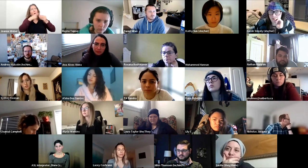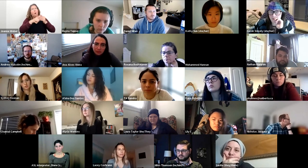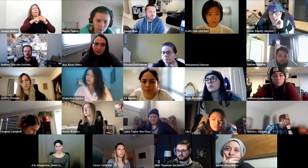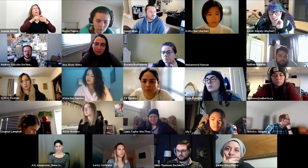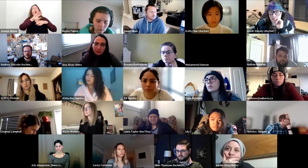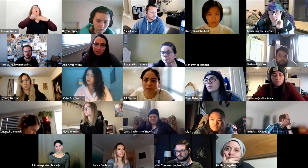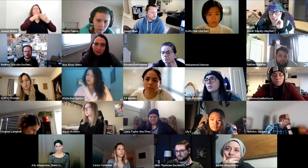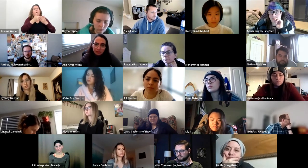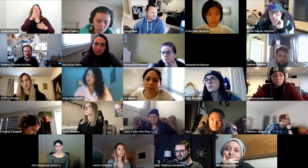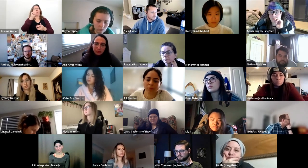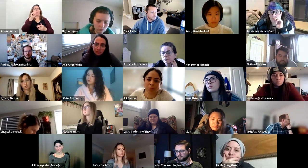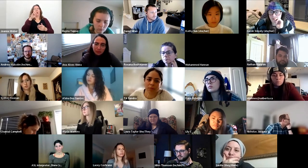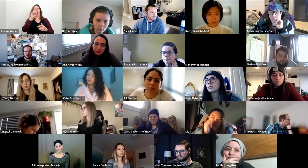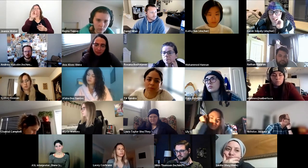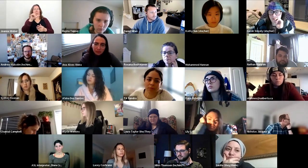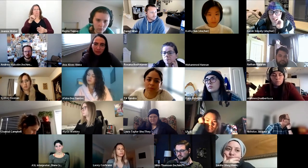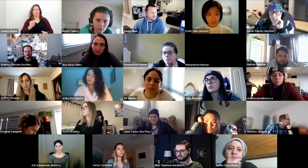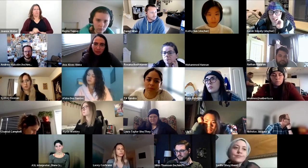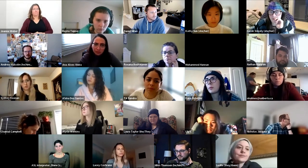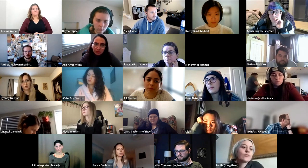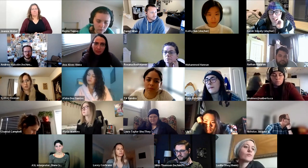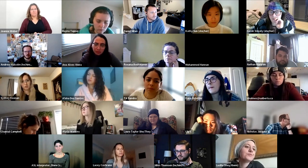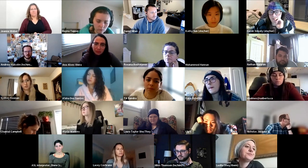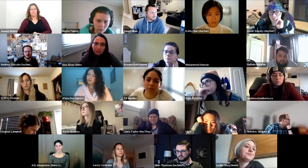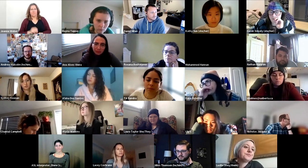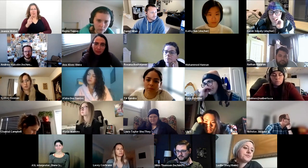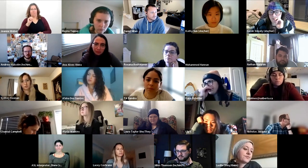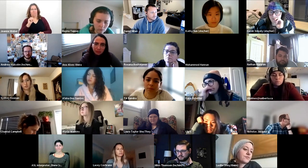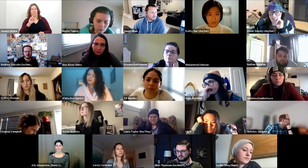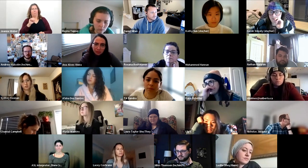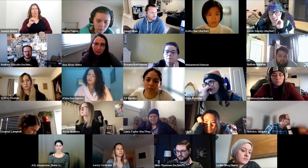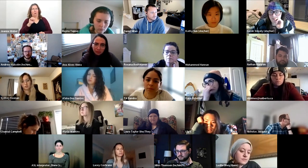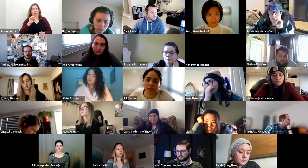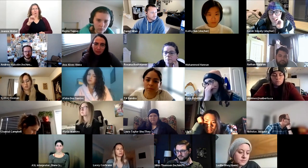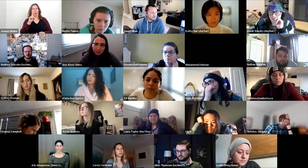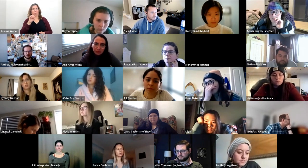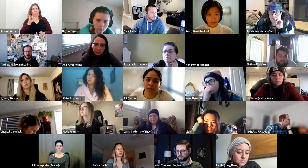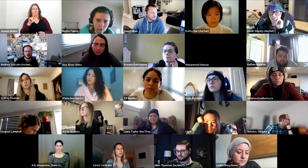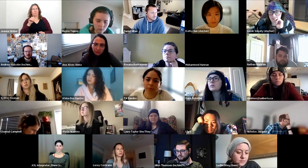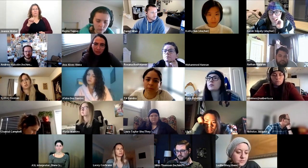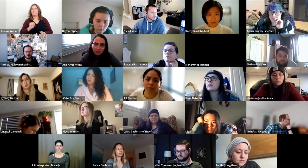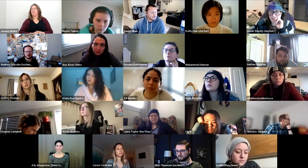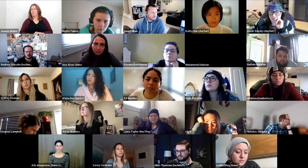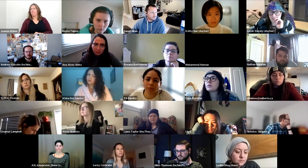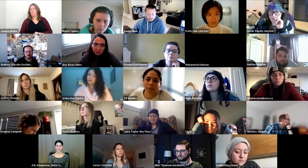be able to get access to everything you need in the textbook modules.